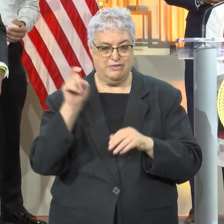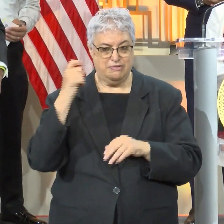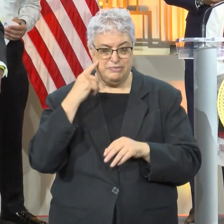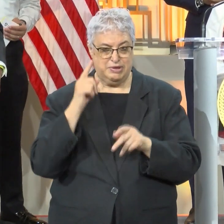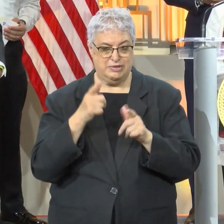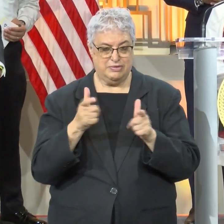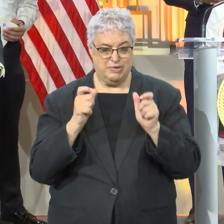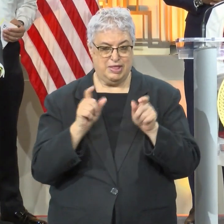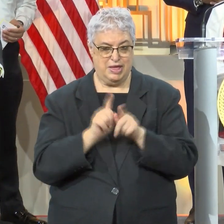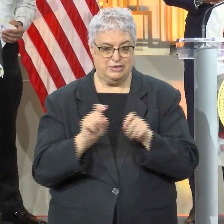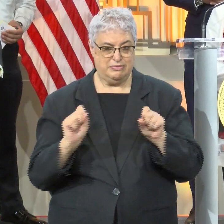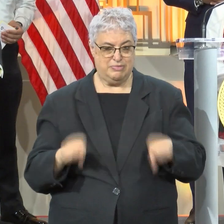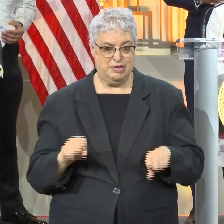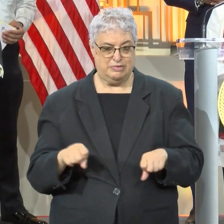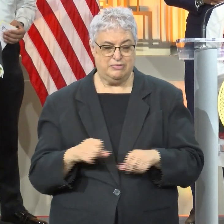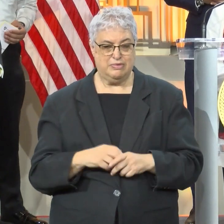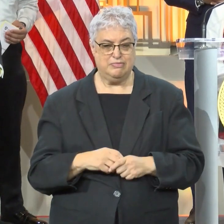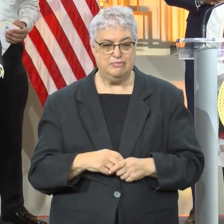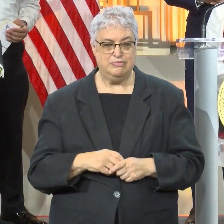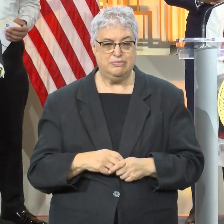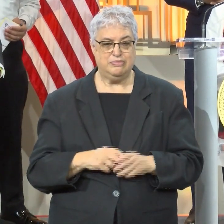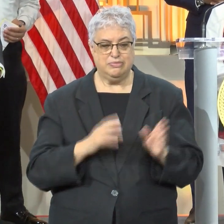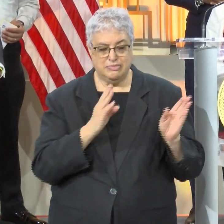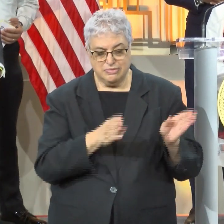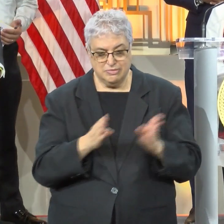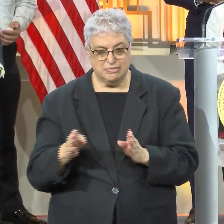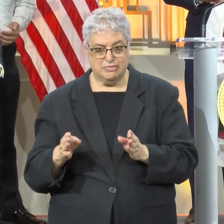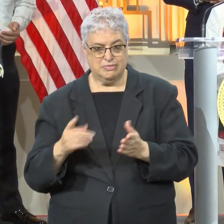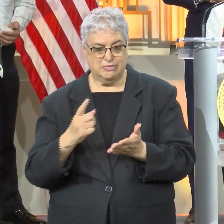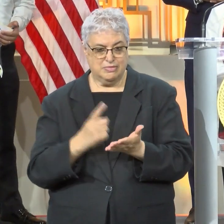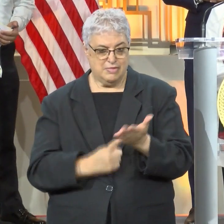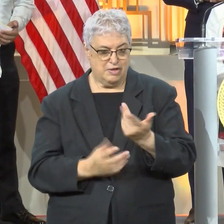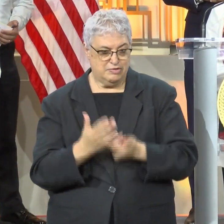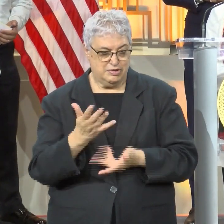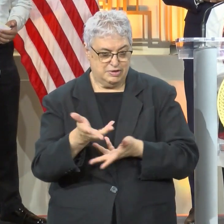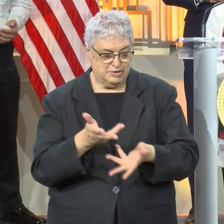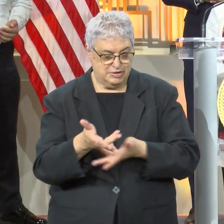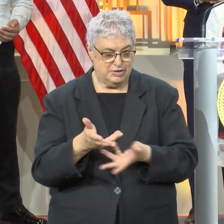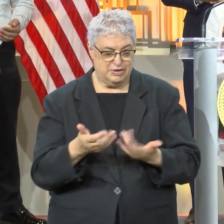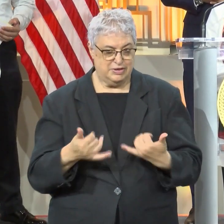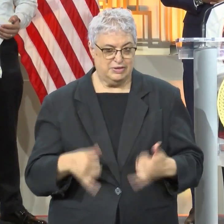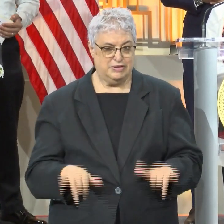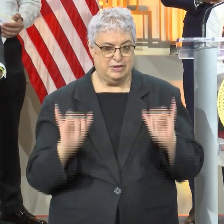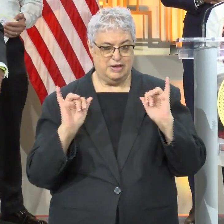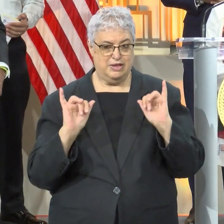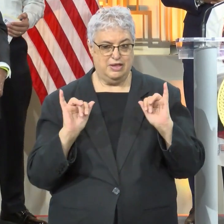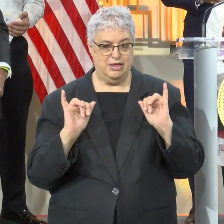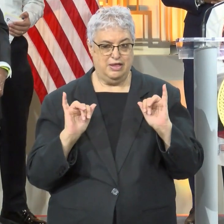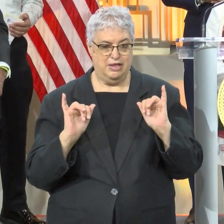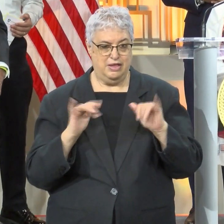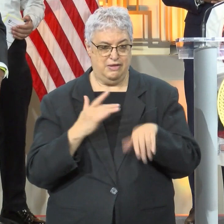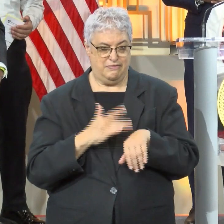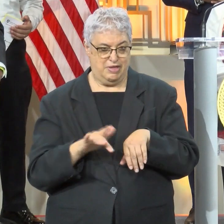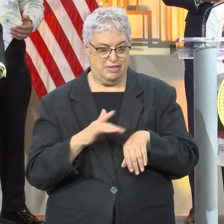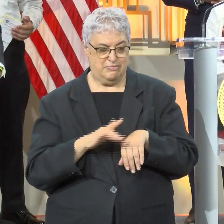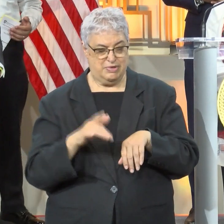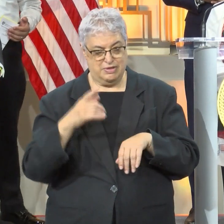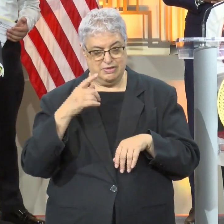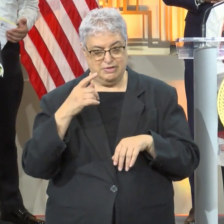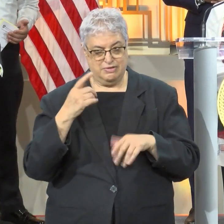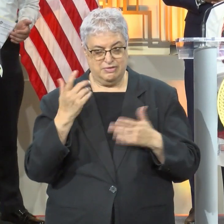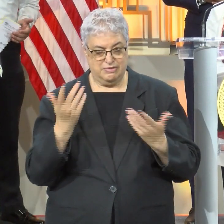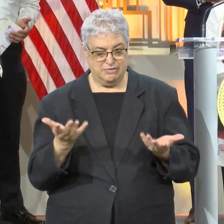possible. The strategy and negotiations are still available